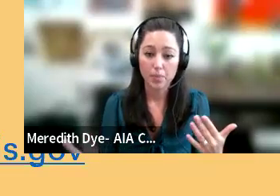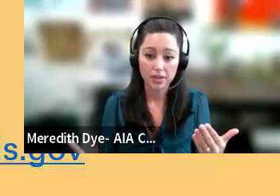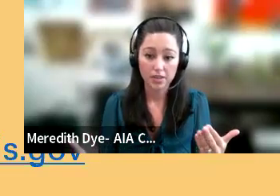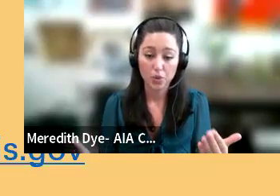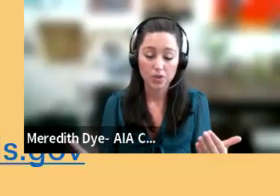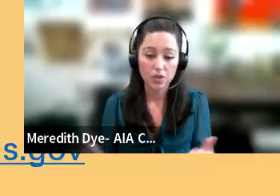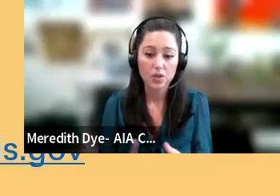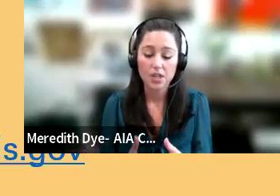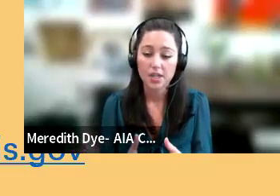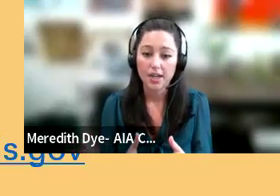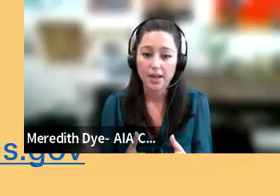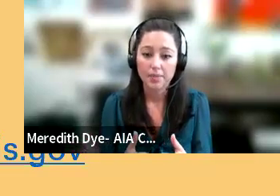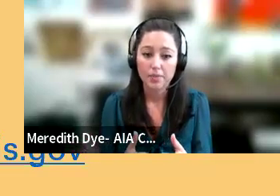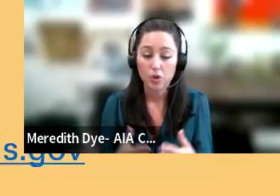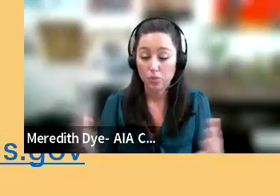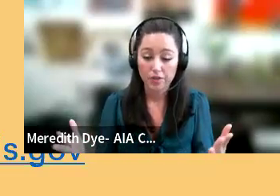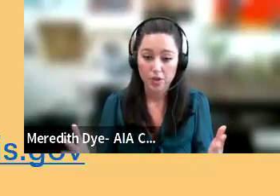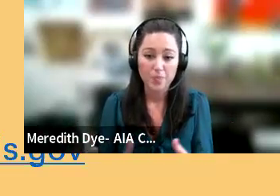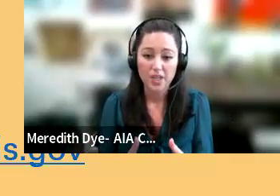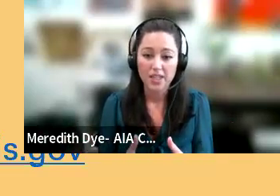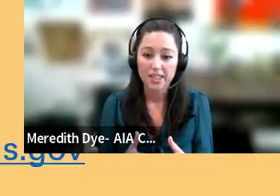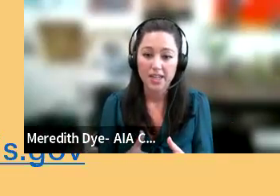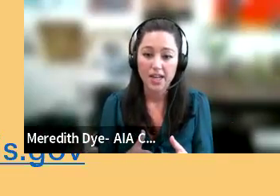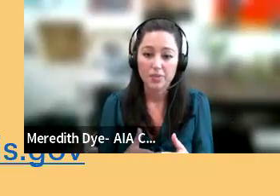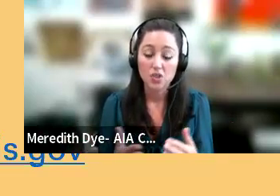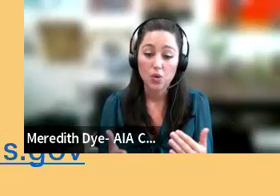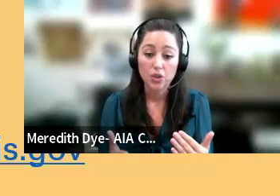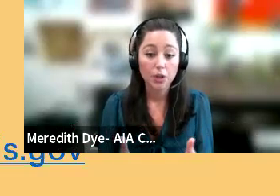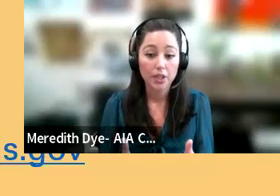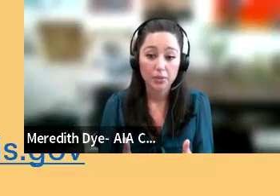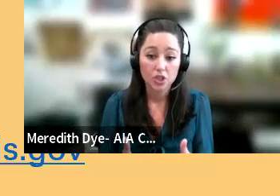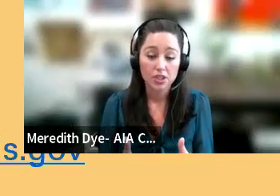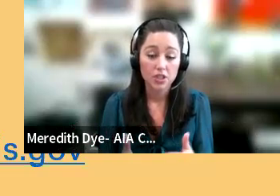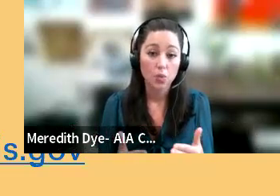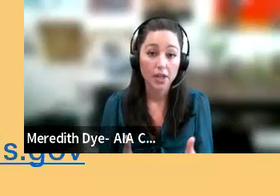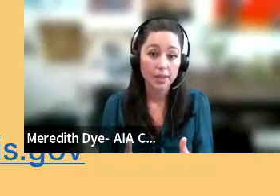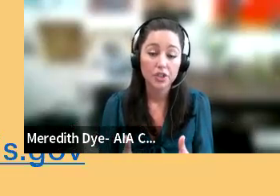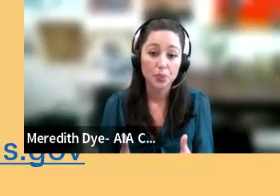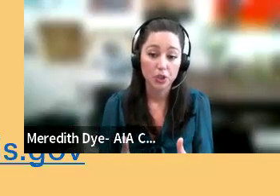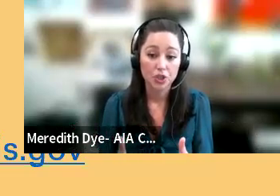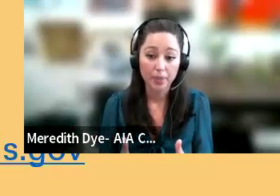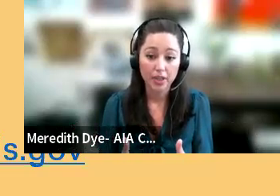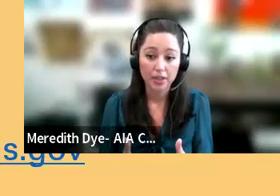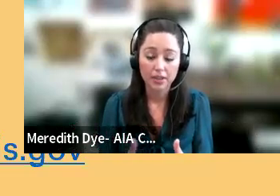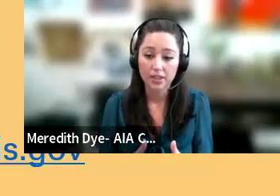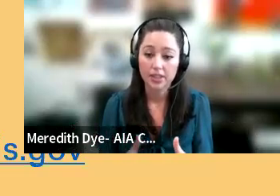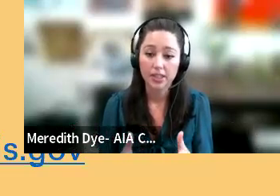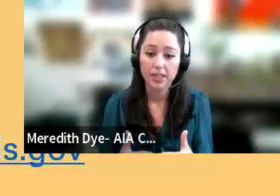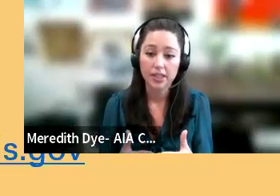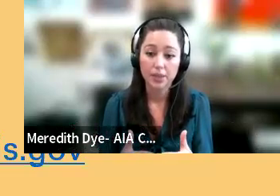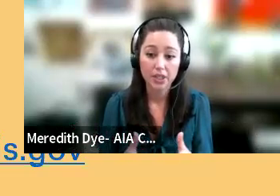up amongst both of you, or more of you. So your artwork images, 1 image per